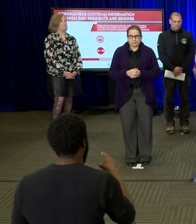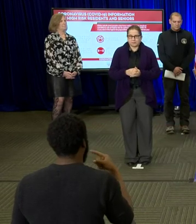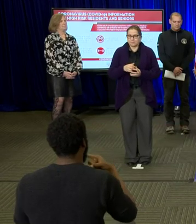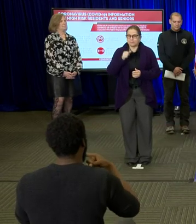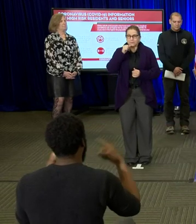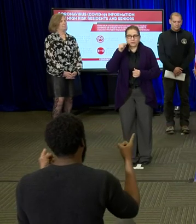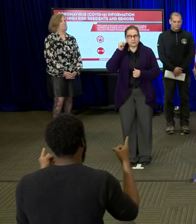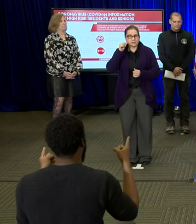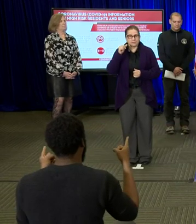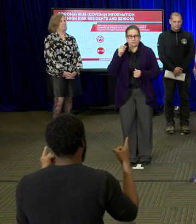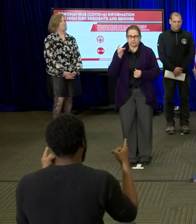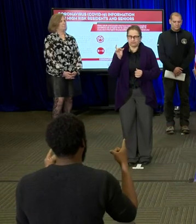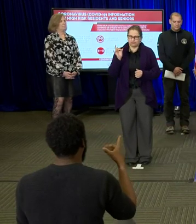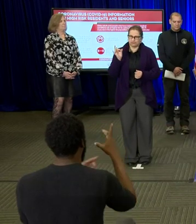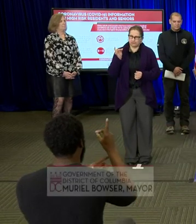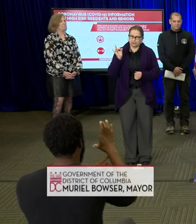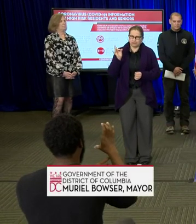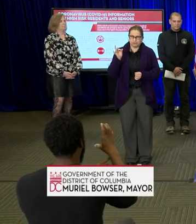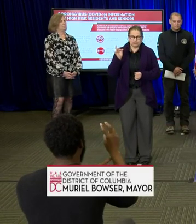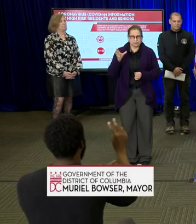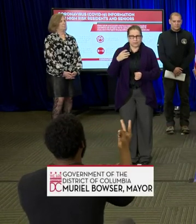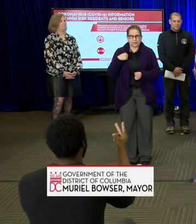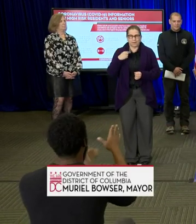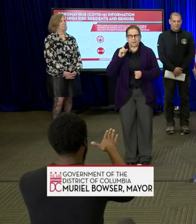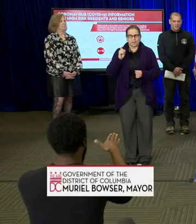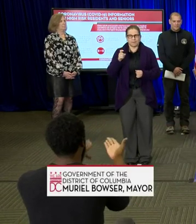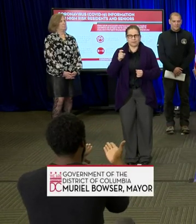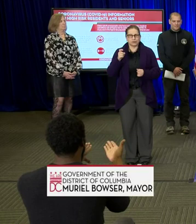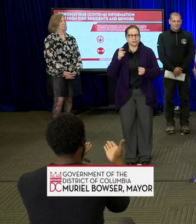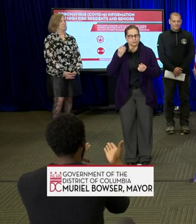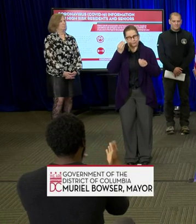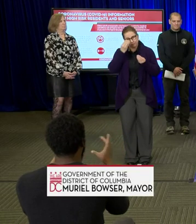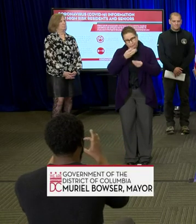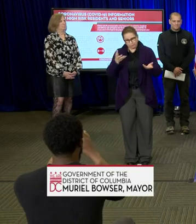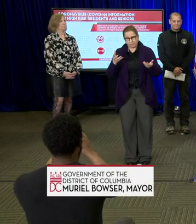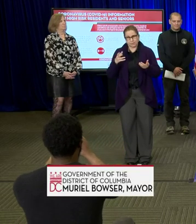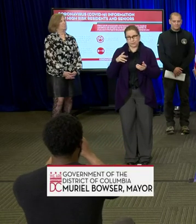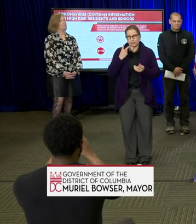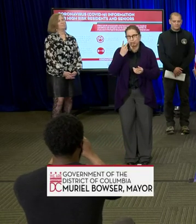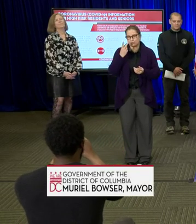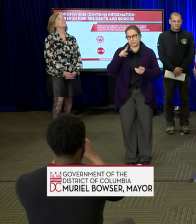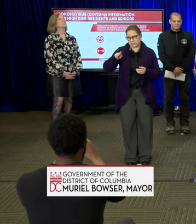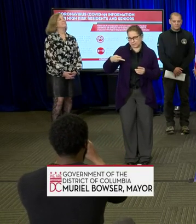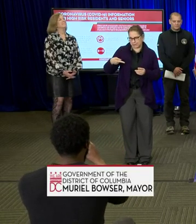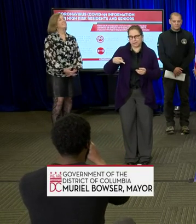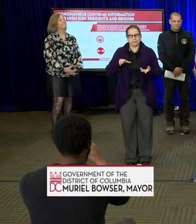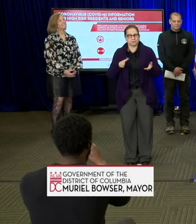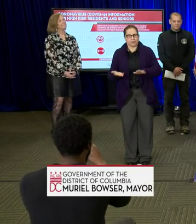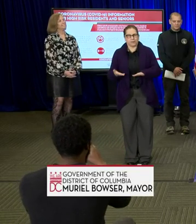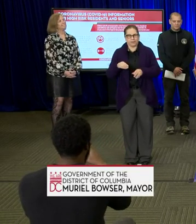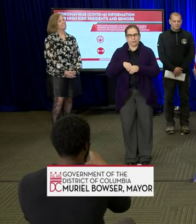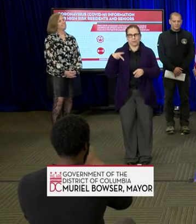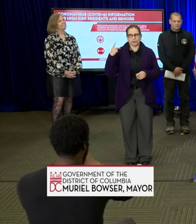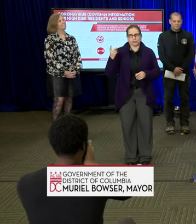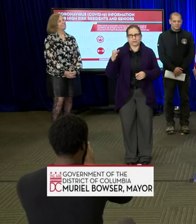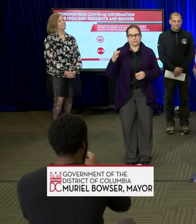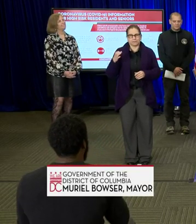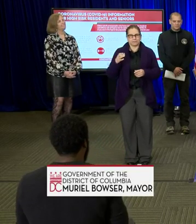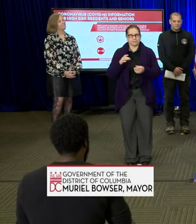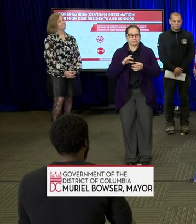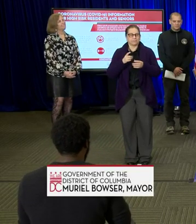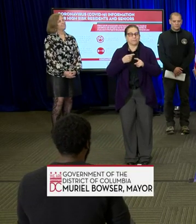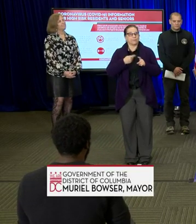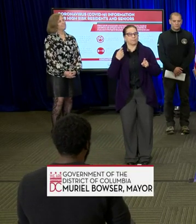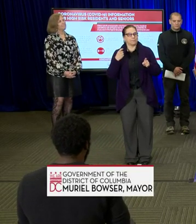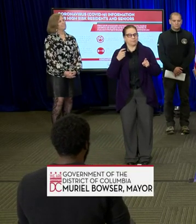the district's second death related to COVID-19. We continue to keep families